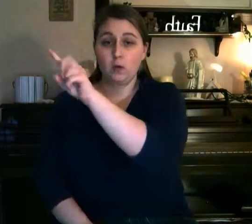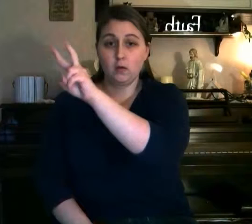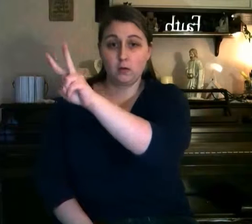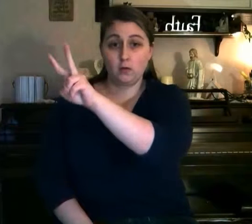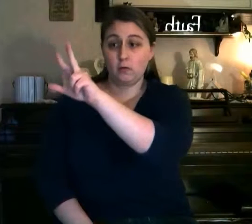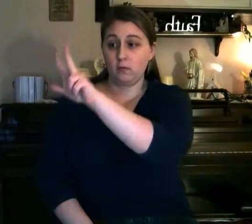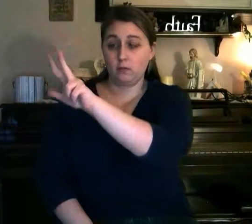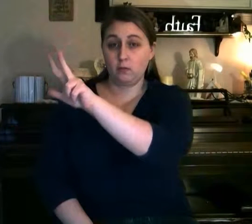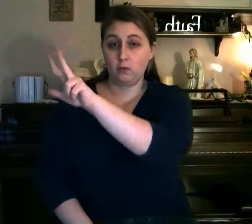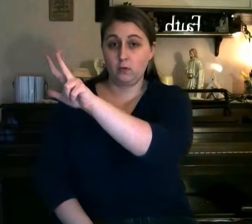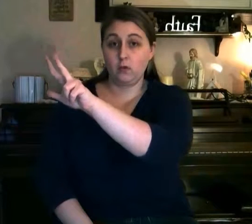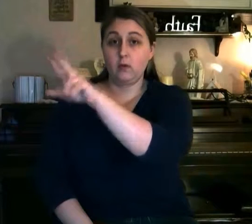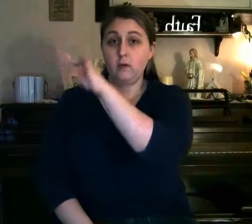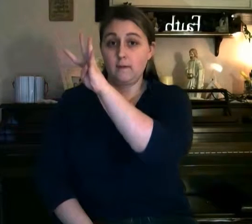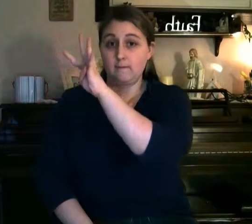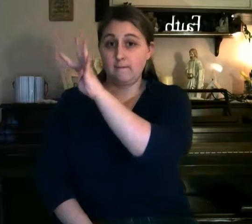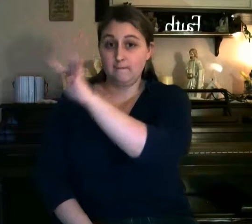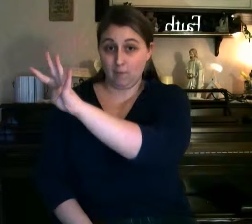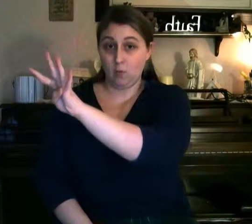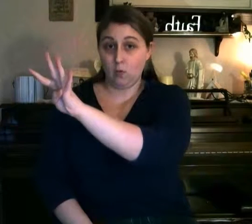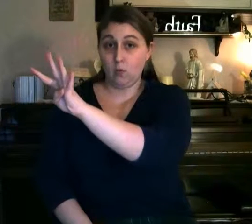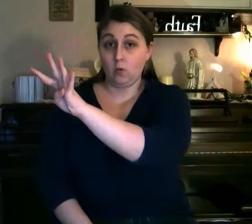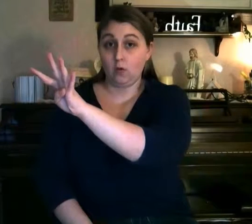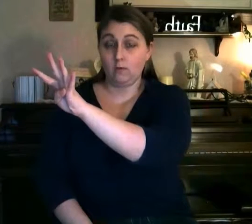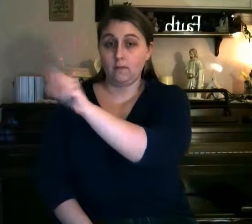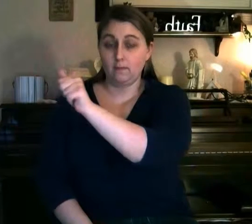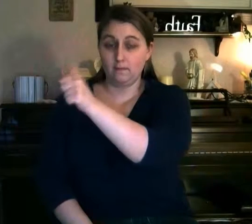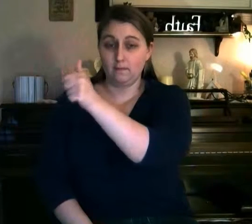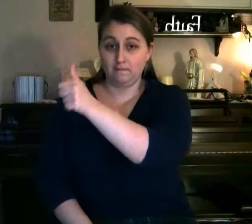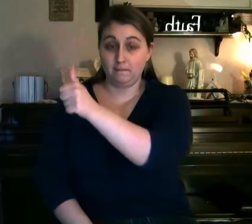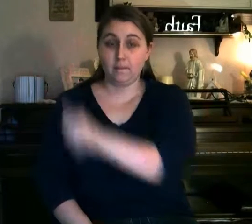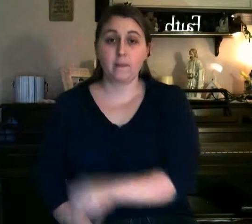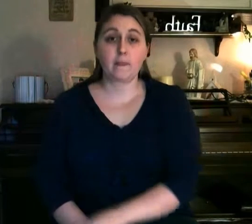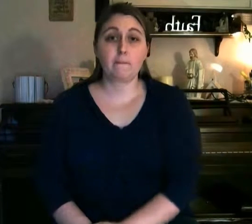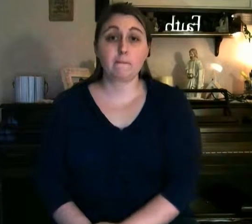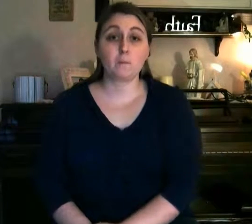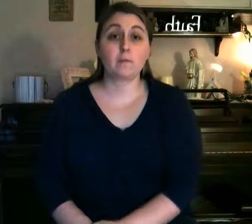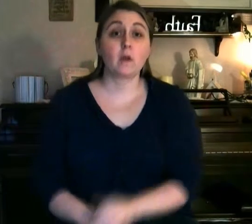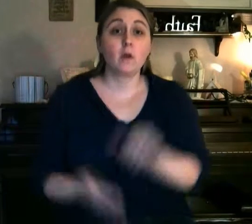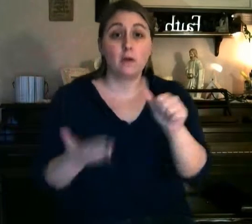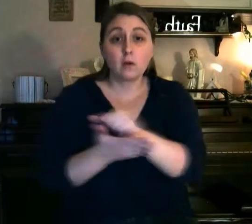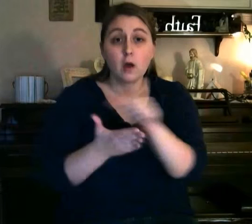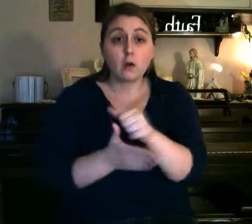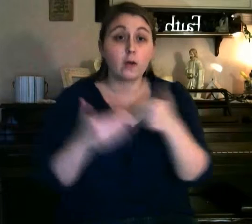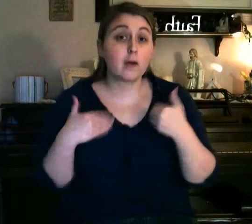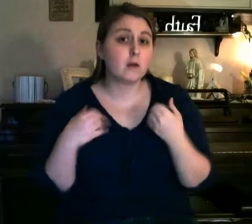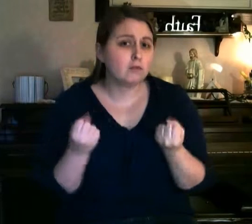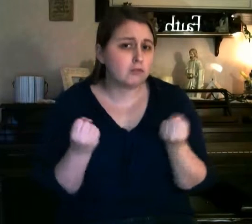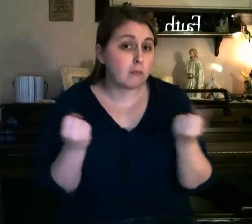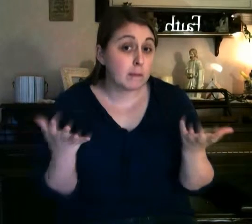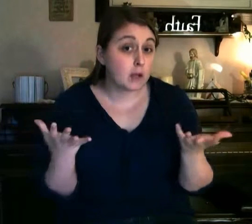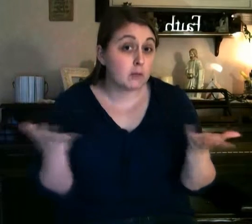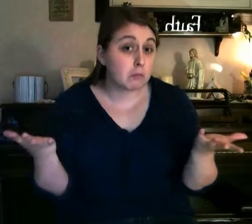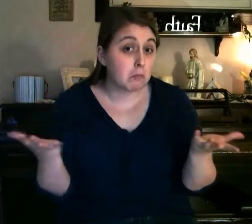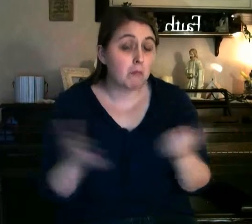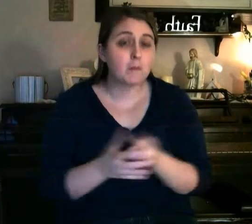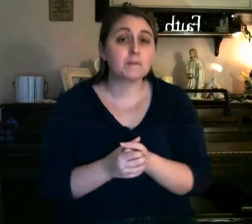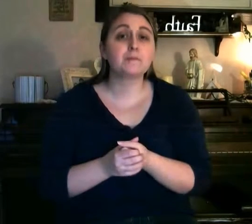2, 3, 4. So how many total avocados do I have now? That's